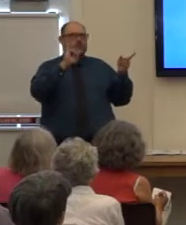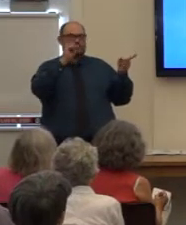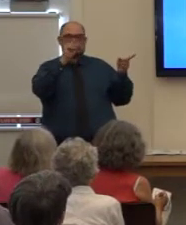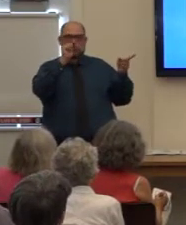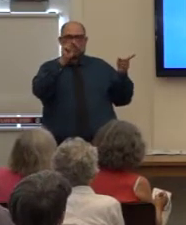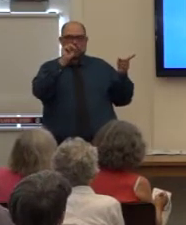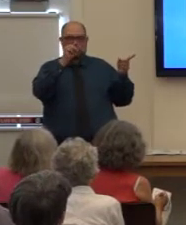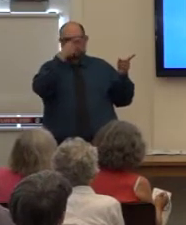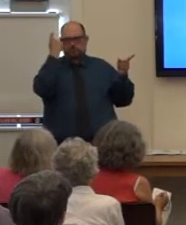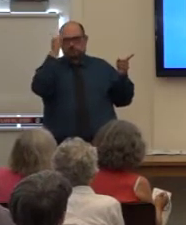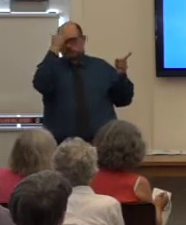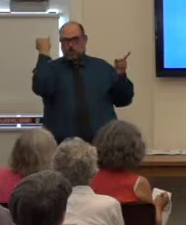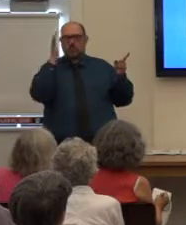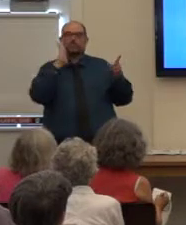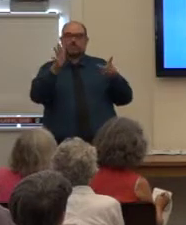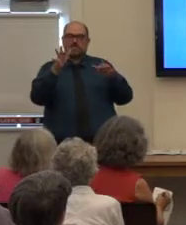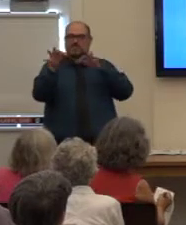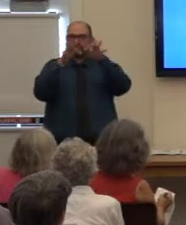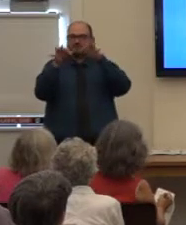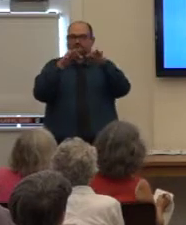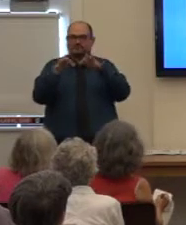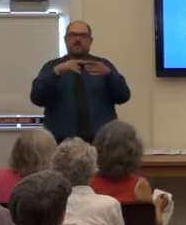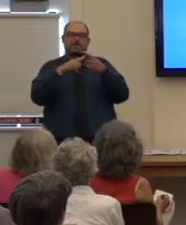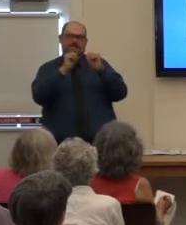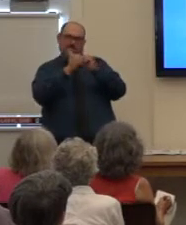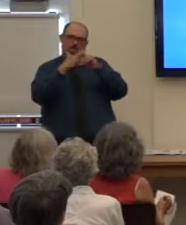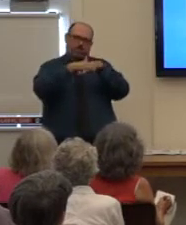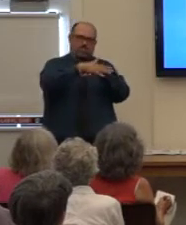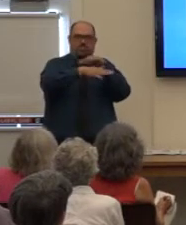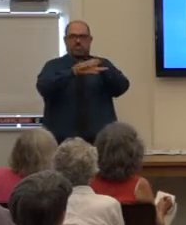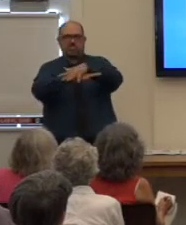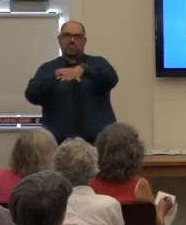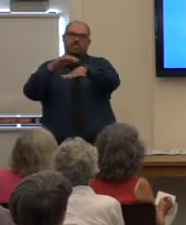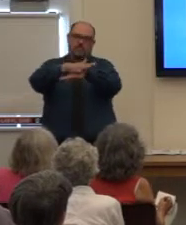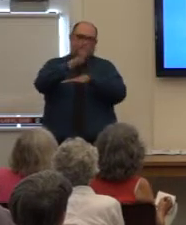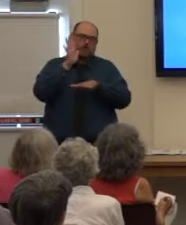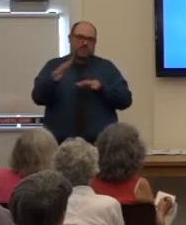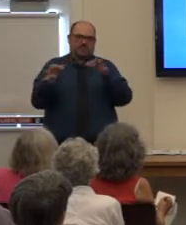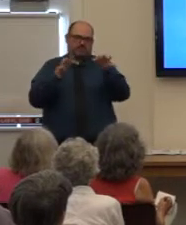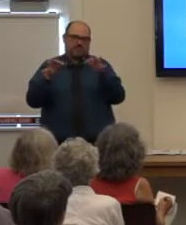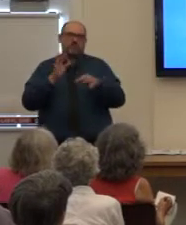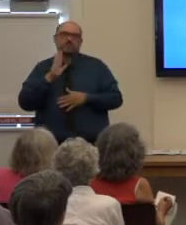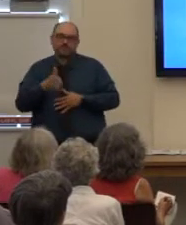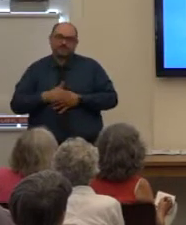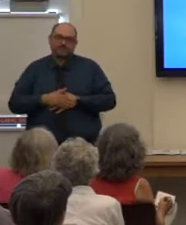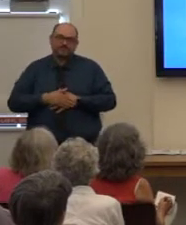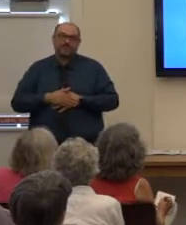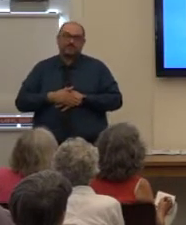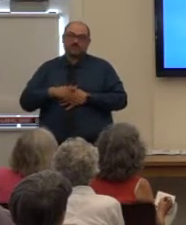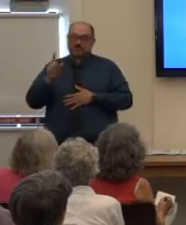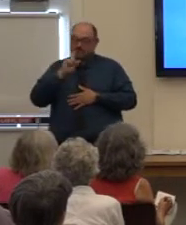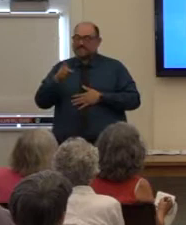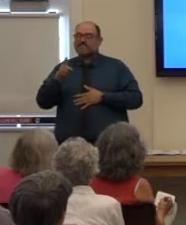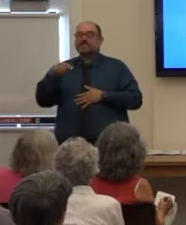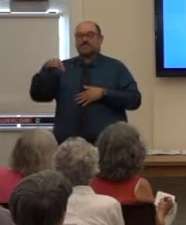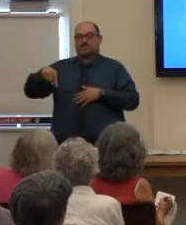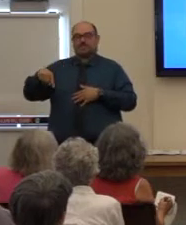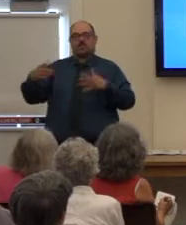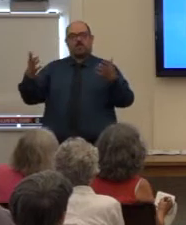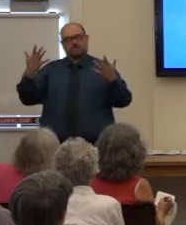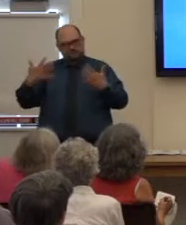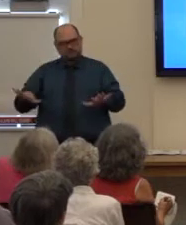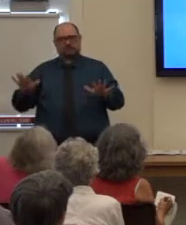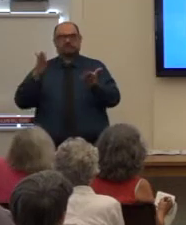sign language into other forms of sign language in a complex interplay that scholars are still trying